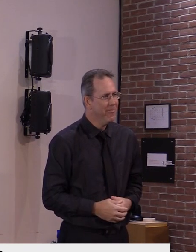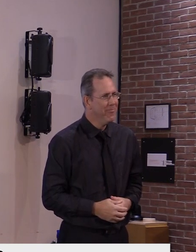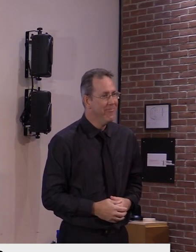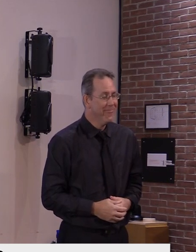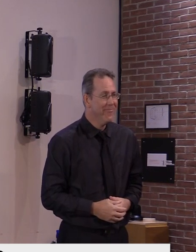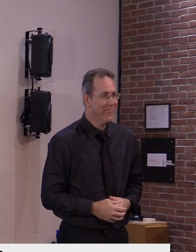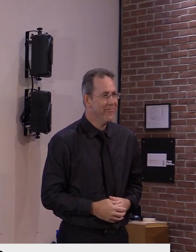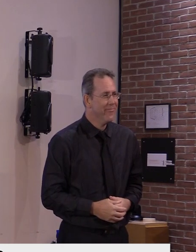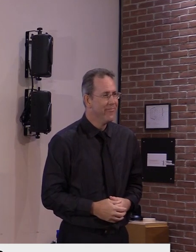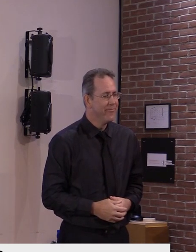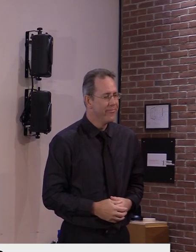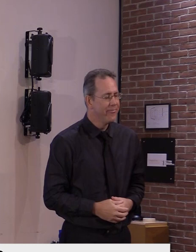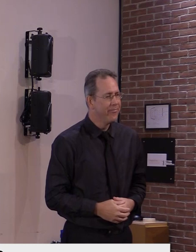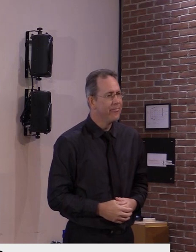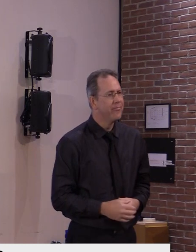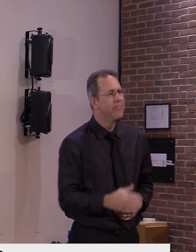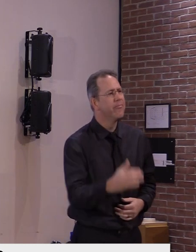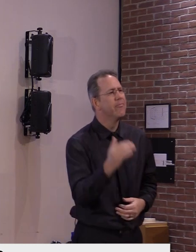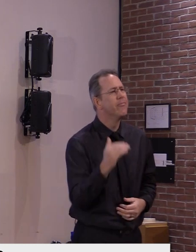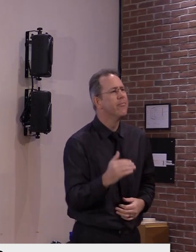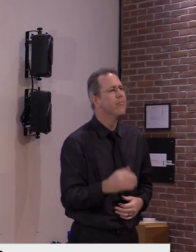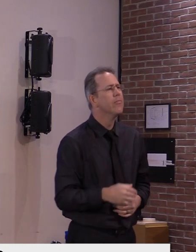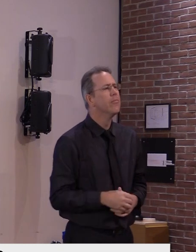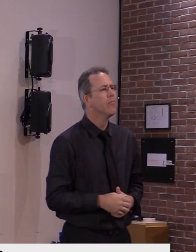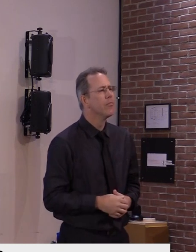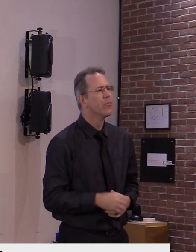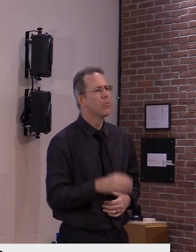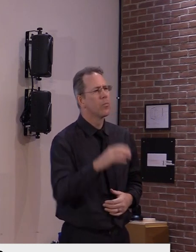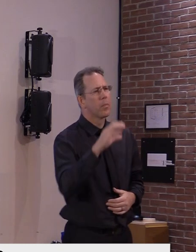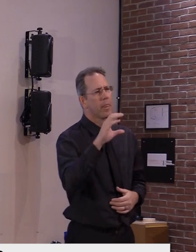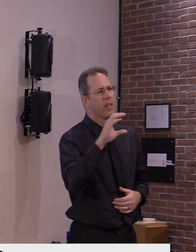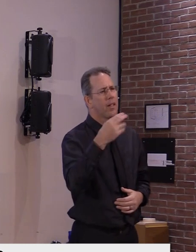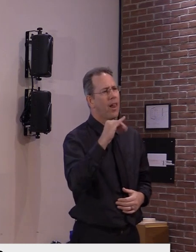Okay, we'll move to Andrew at the Caledonian Record.